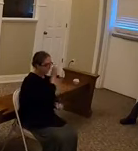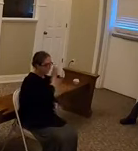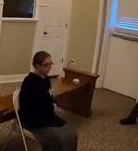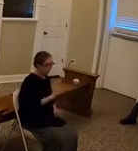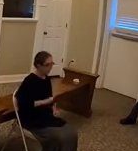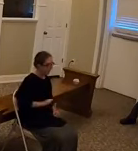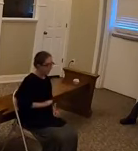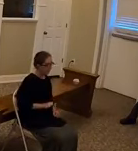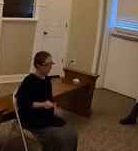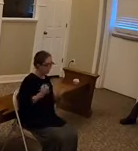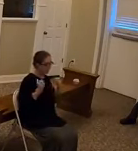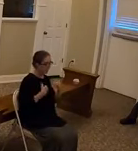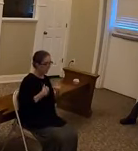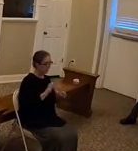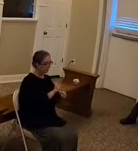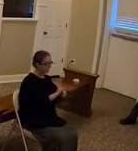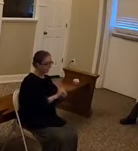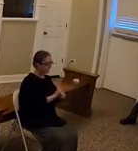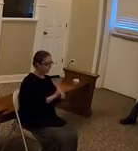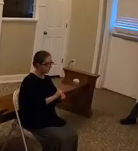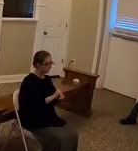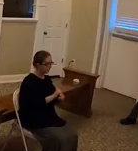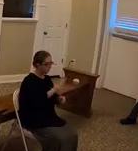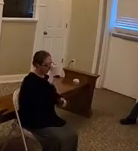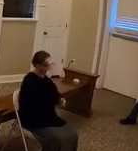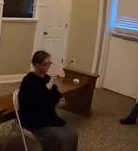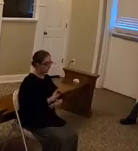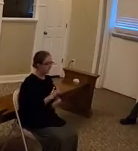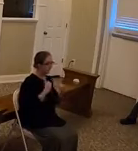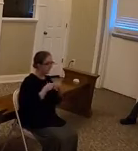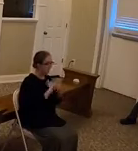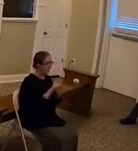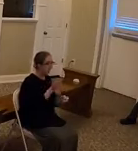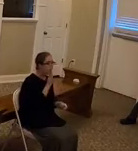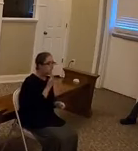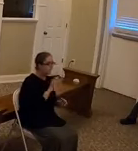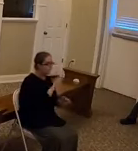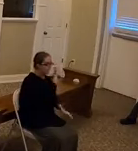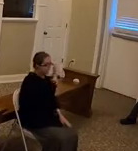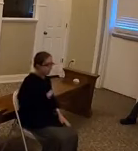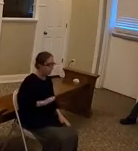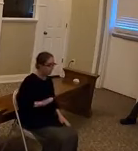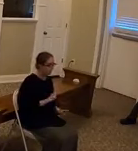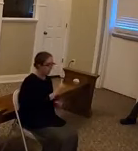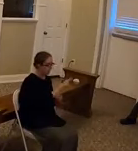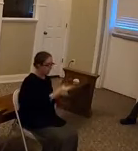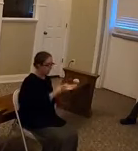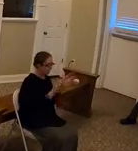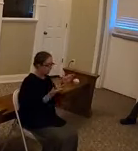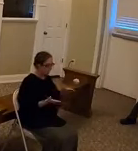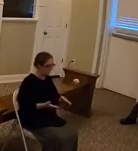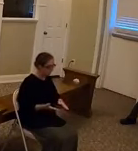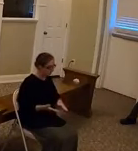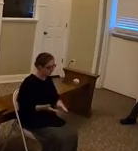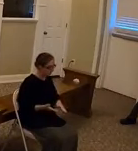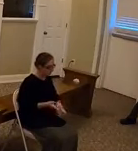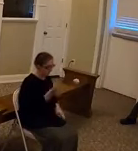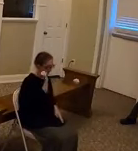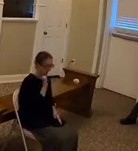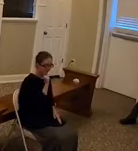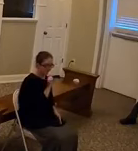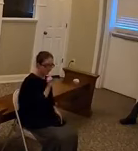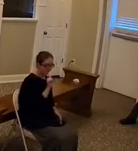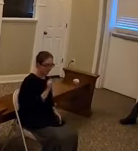would train that adopted son how to be an emperor. And so when he died off the scene, it